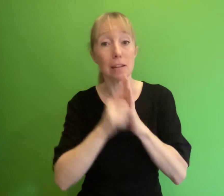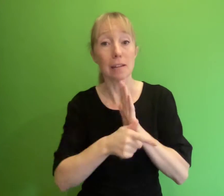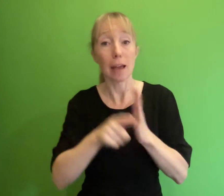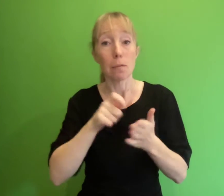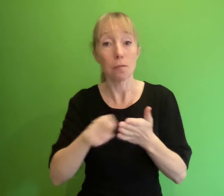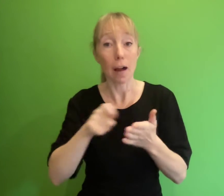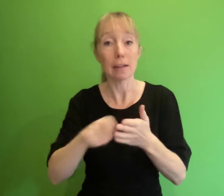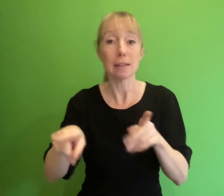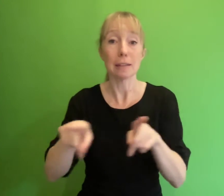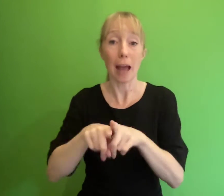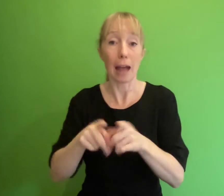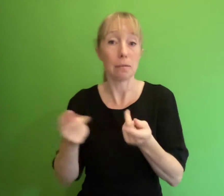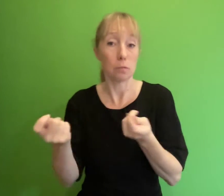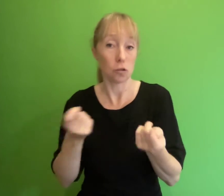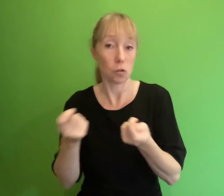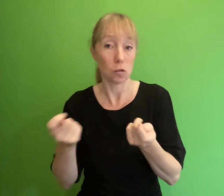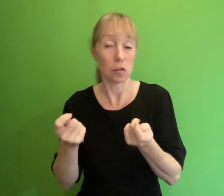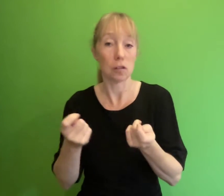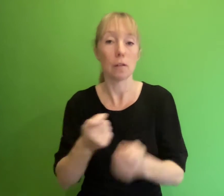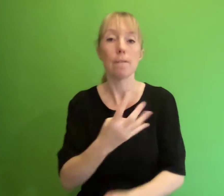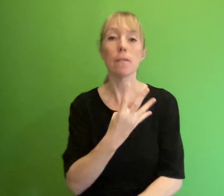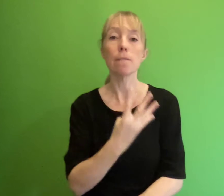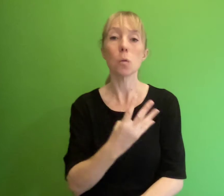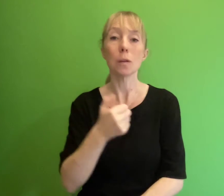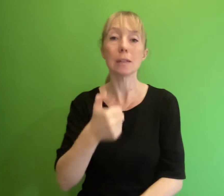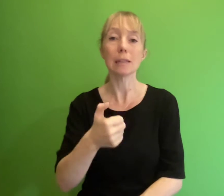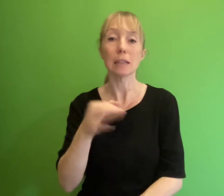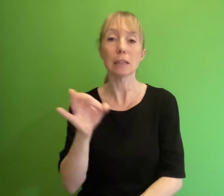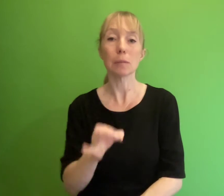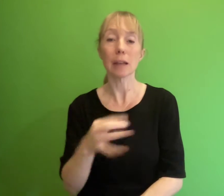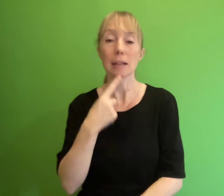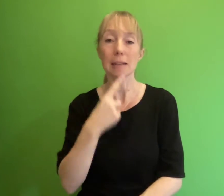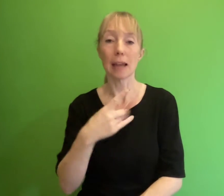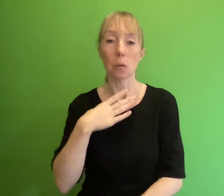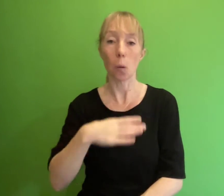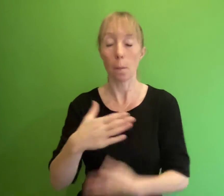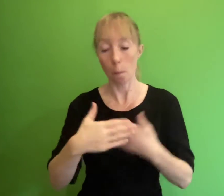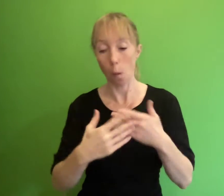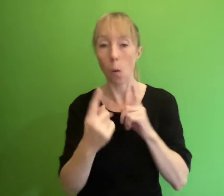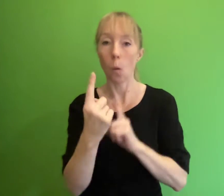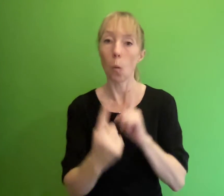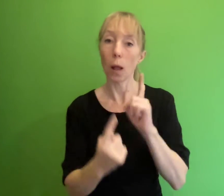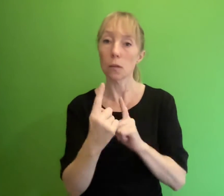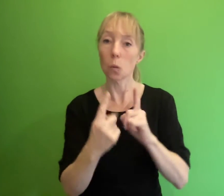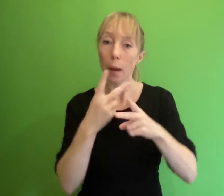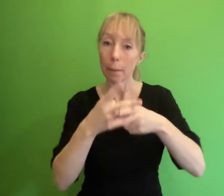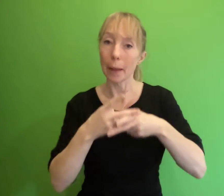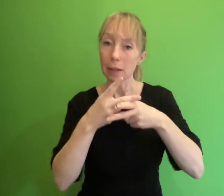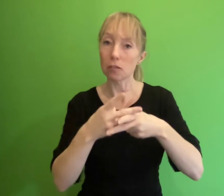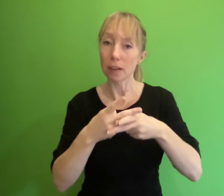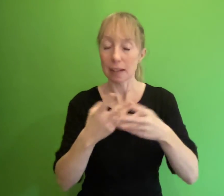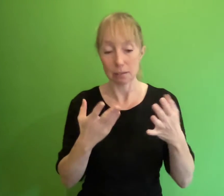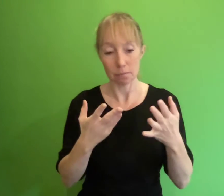producers. 46% want more one-to-one mentoring and accessible resources,